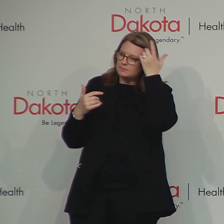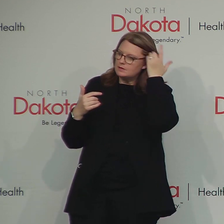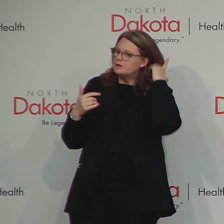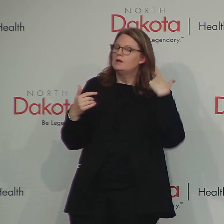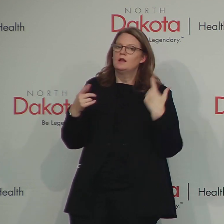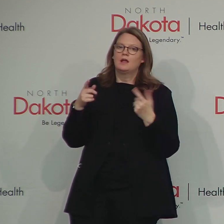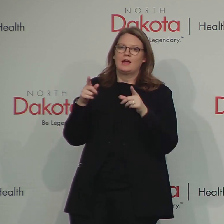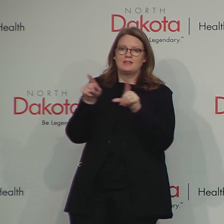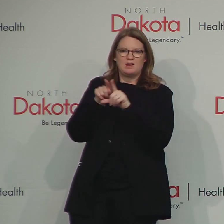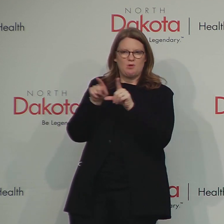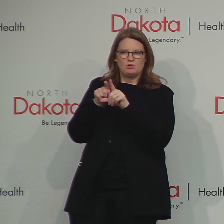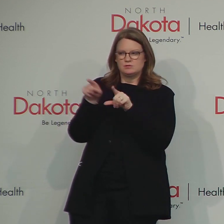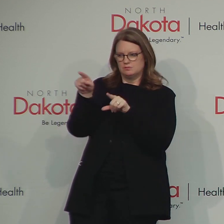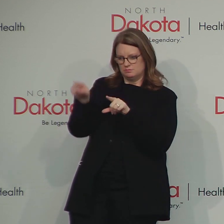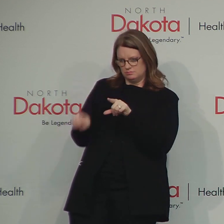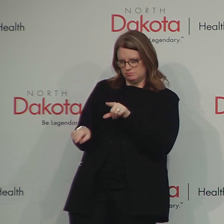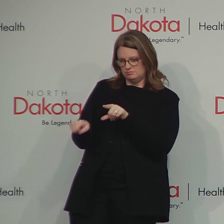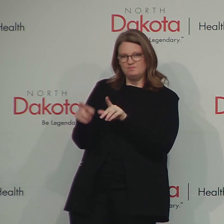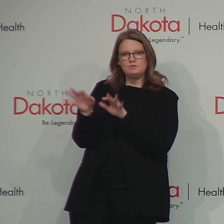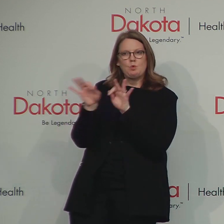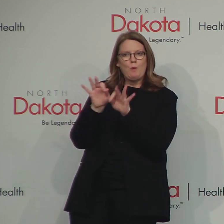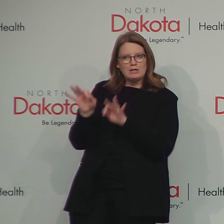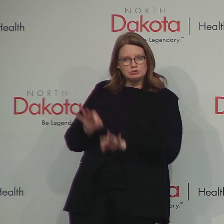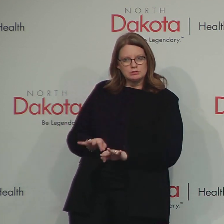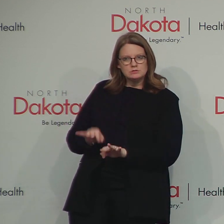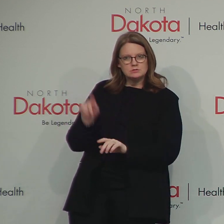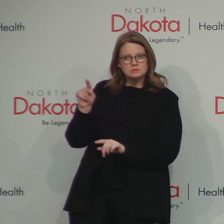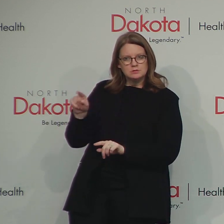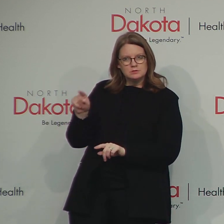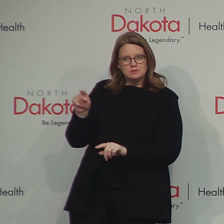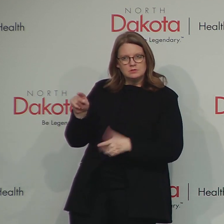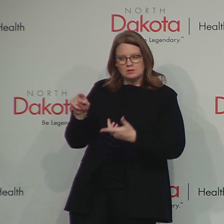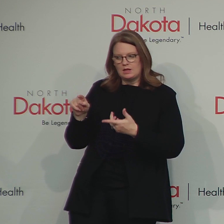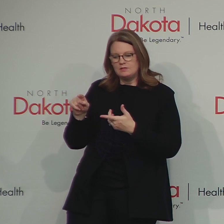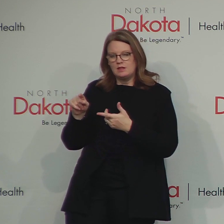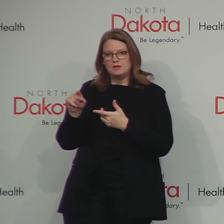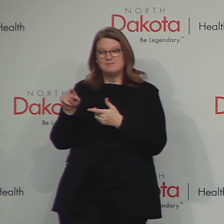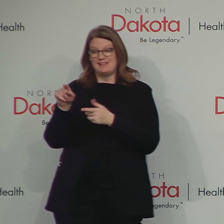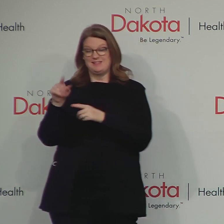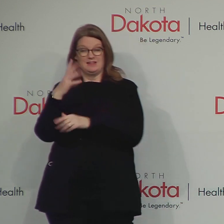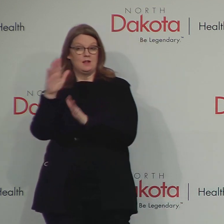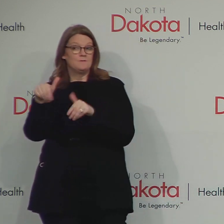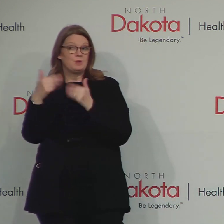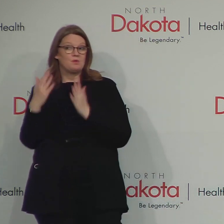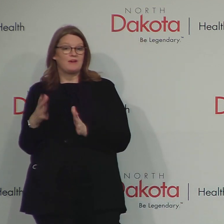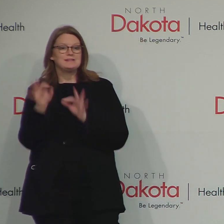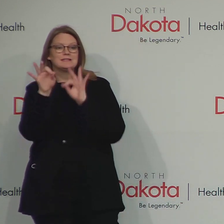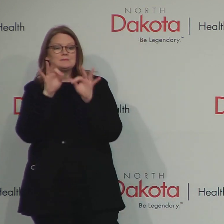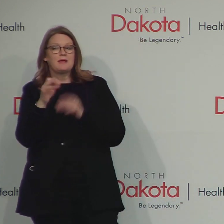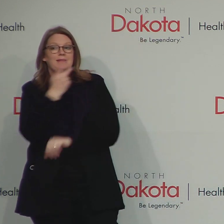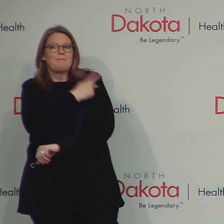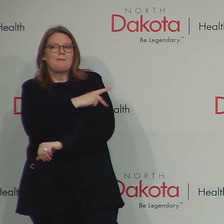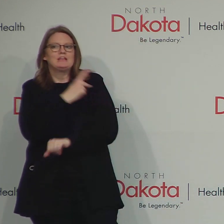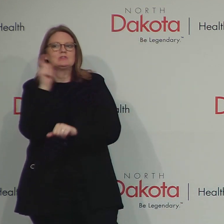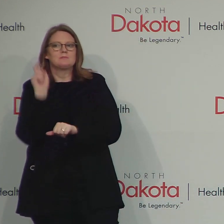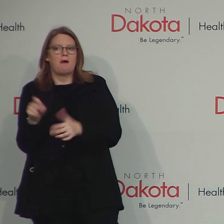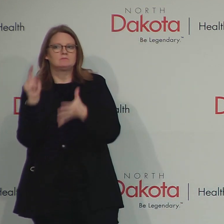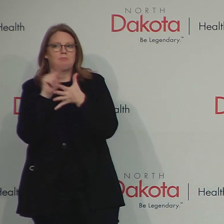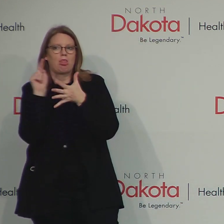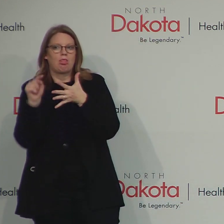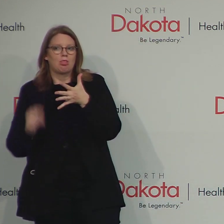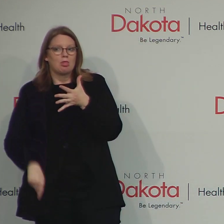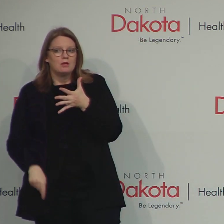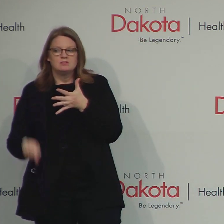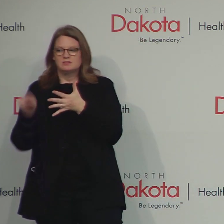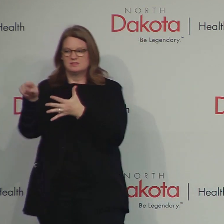it gives you directions based on what the providers told us they wanted their patients to do. And so I would take a look at that website, and that should